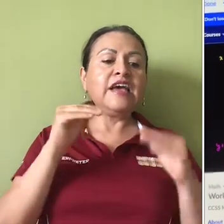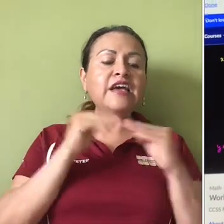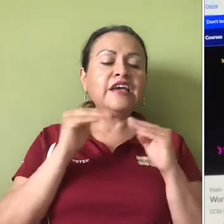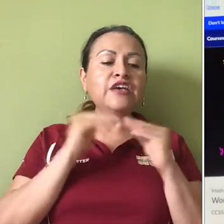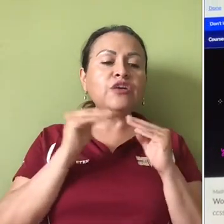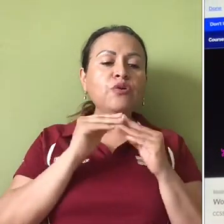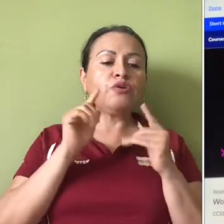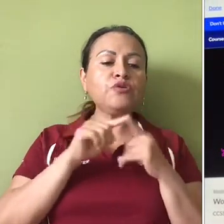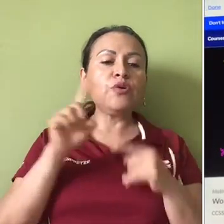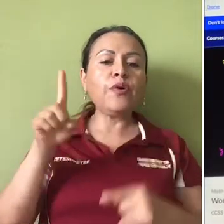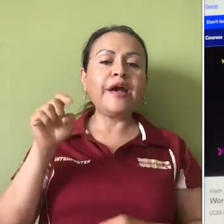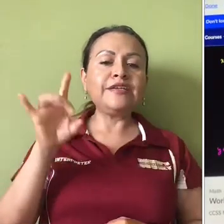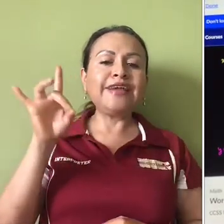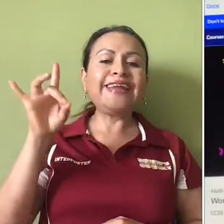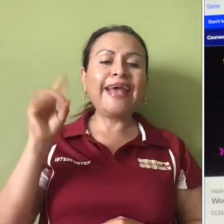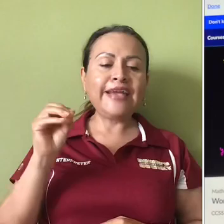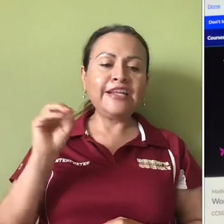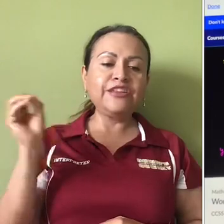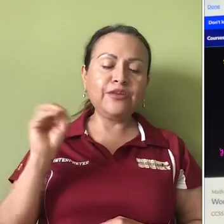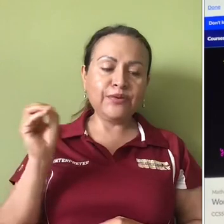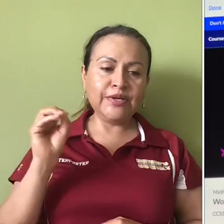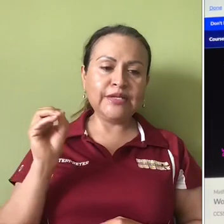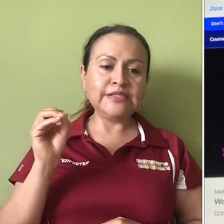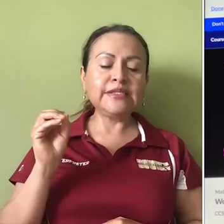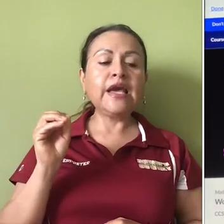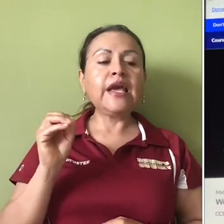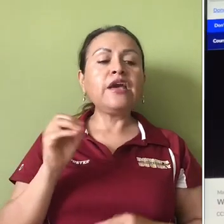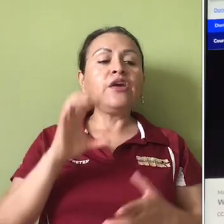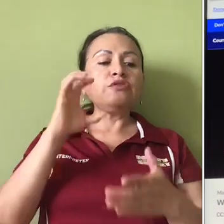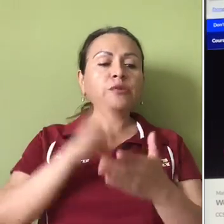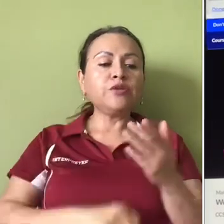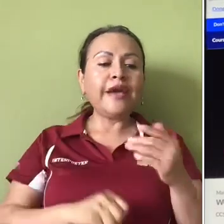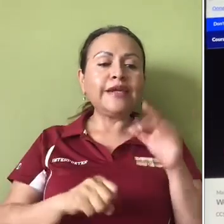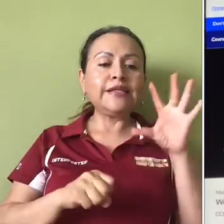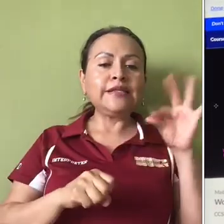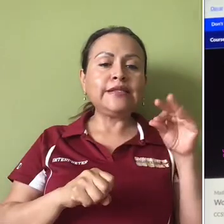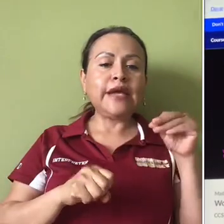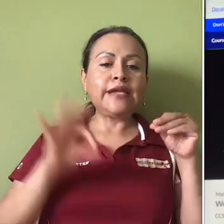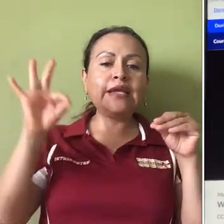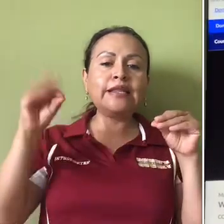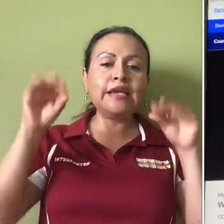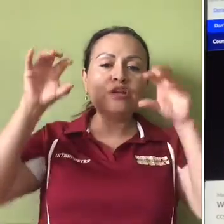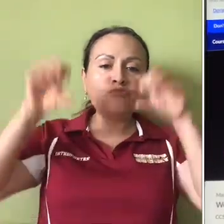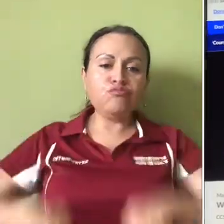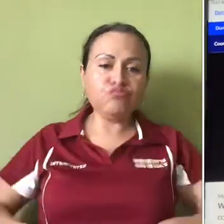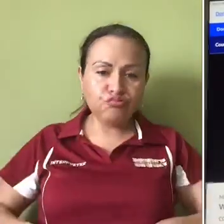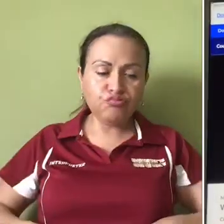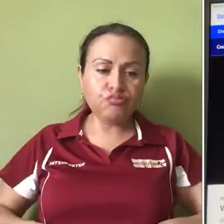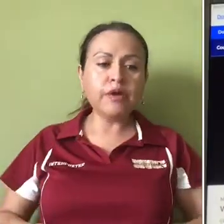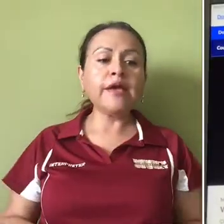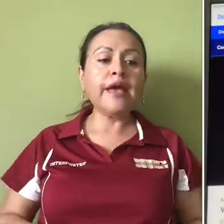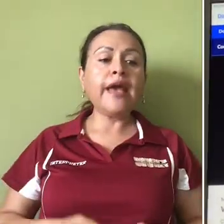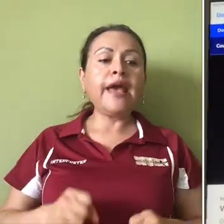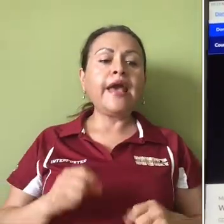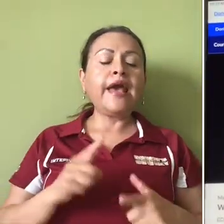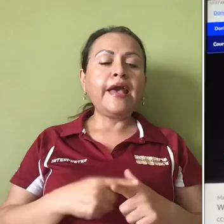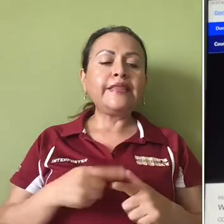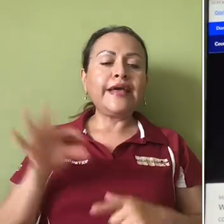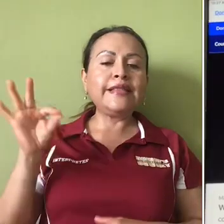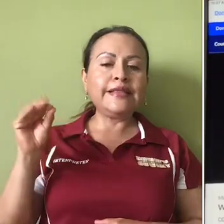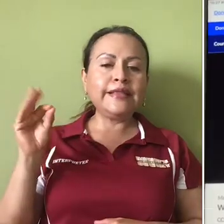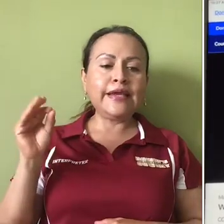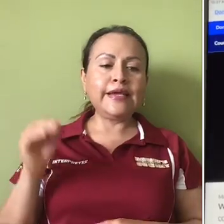equal to 180 degrees. You can subtract 90 from both sides. That becomes 90. And then you have